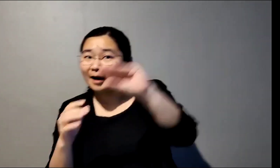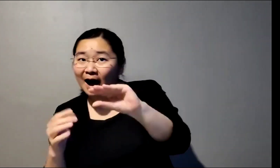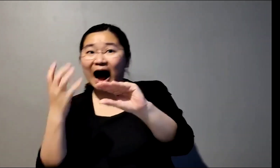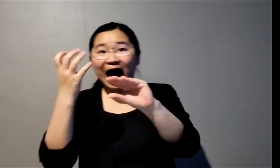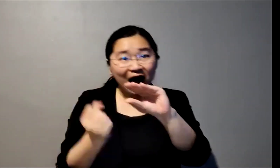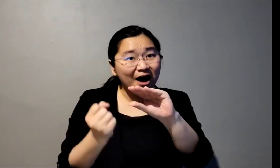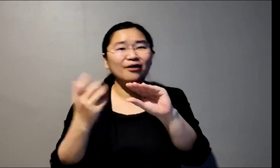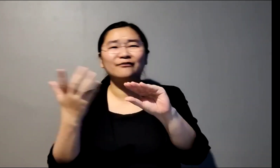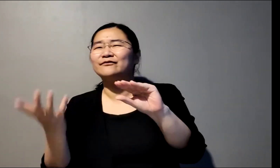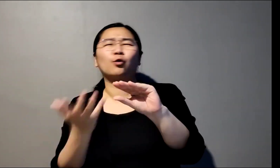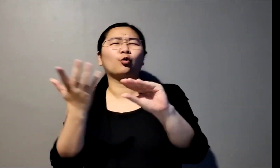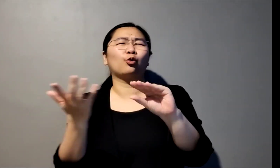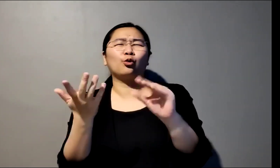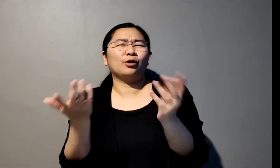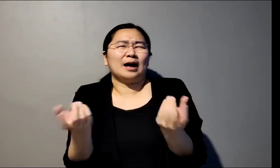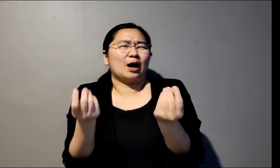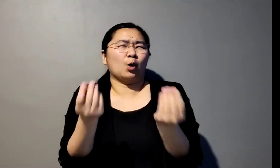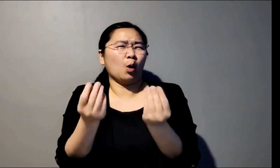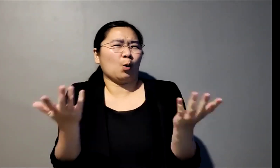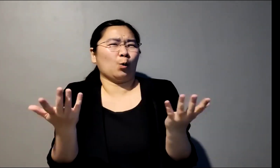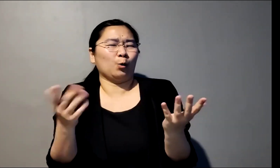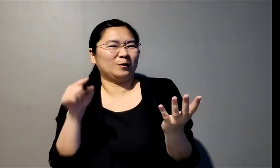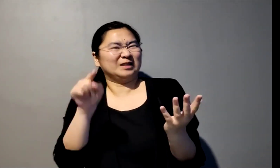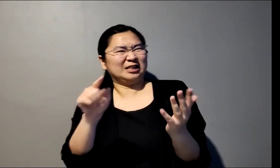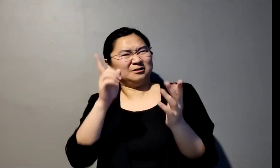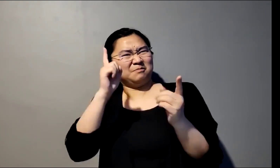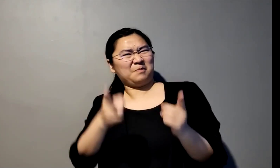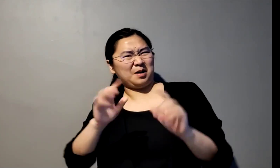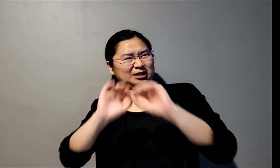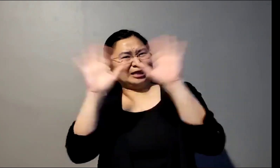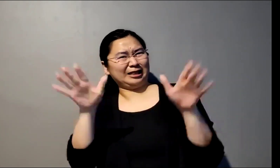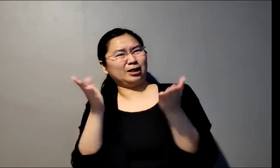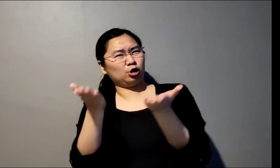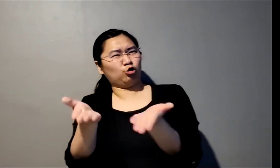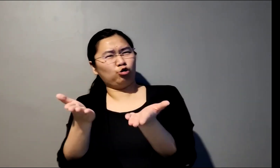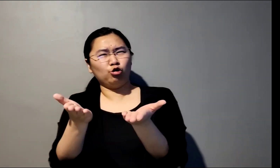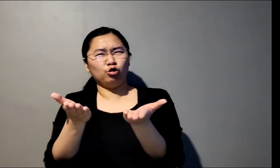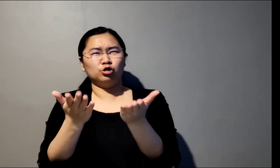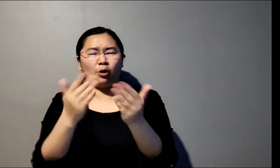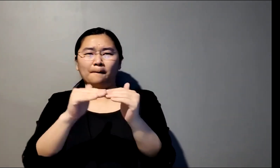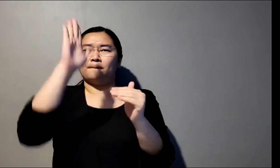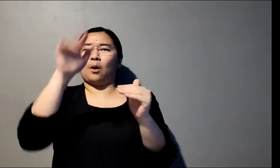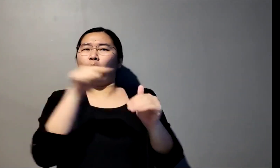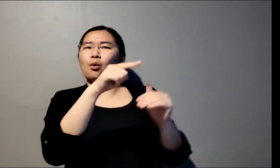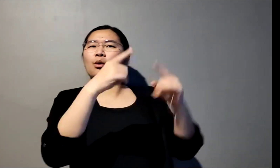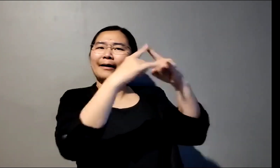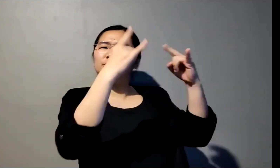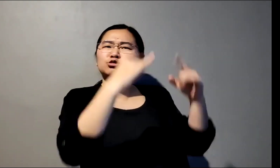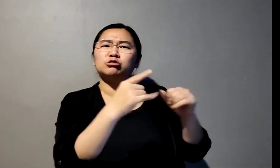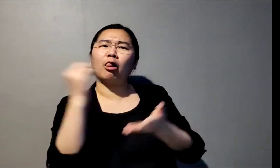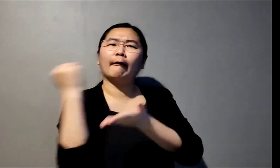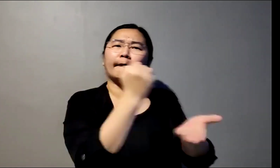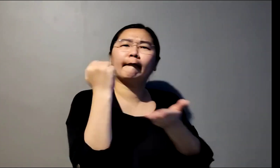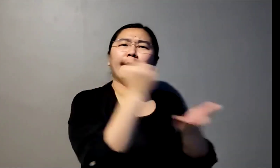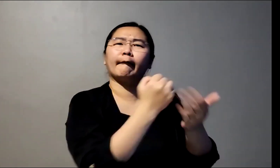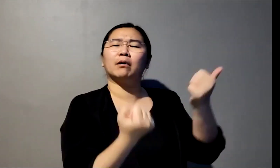prohibits institutionalization and put obligation on the government to end the institutionalization within 10